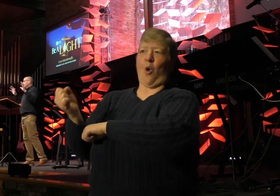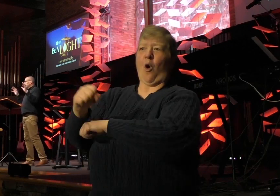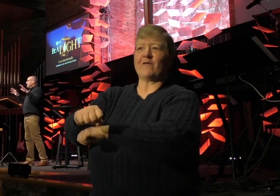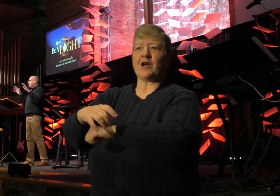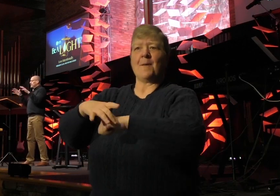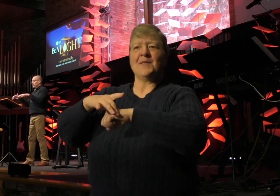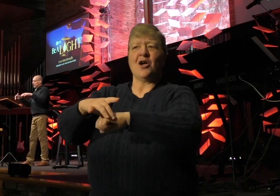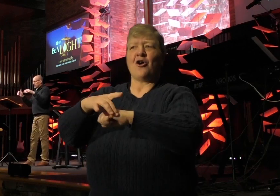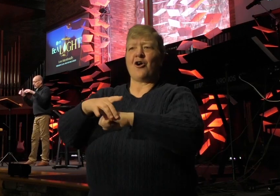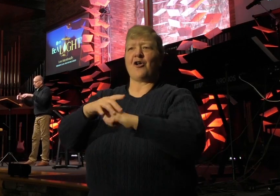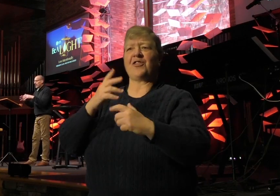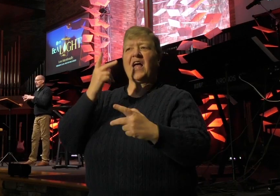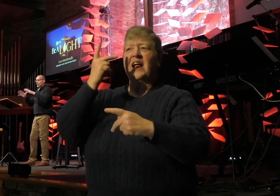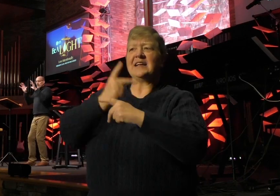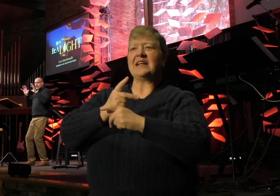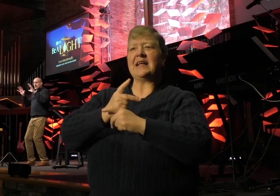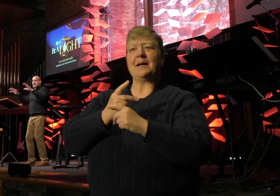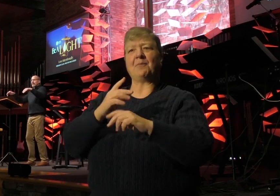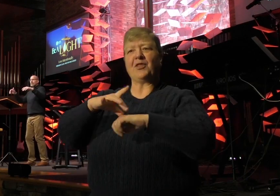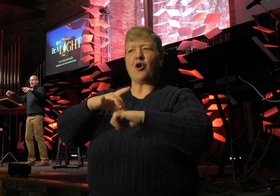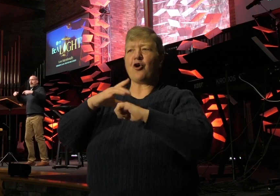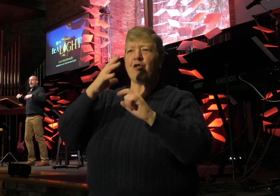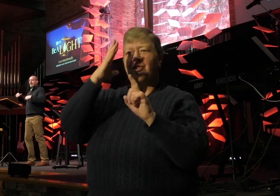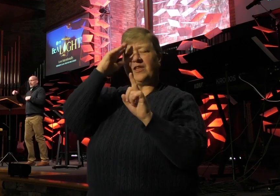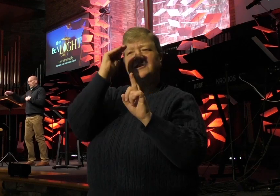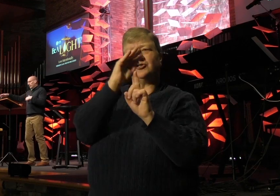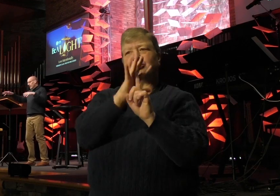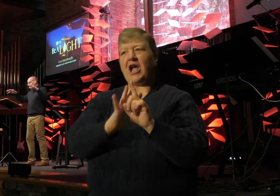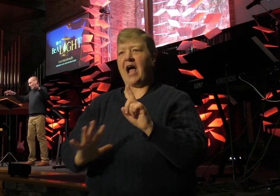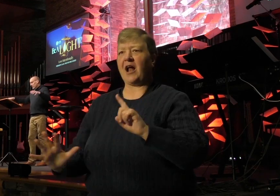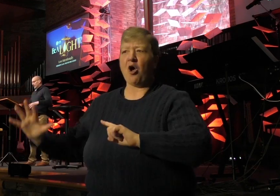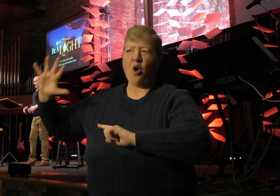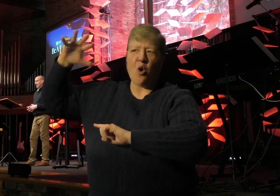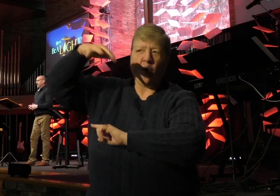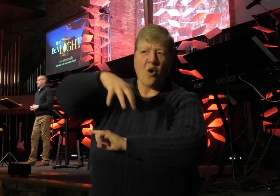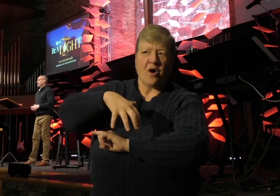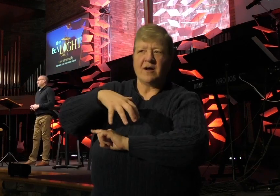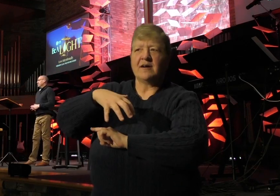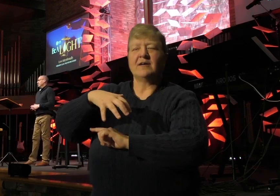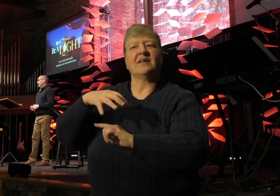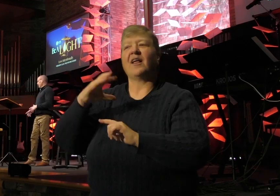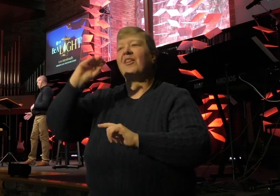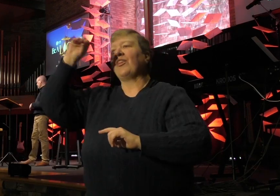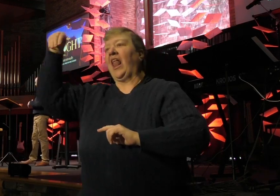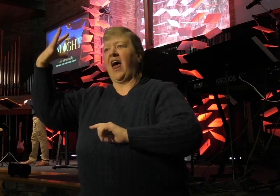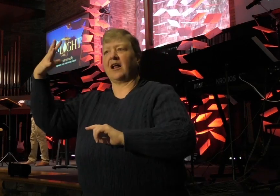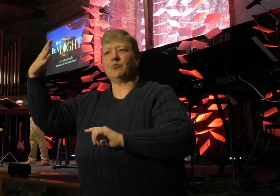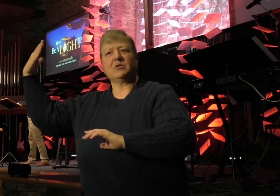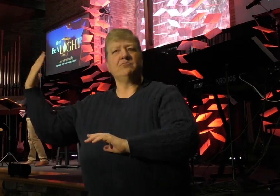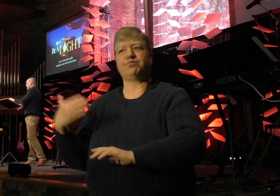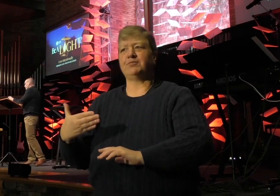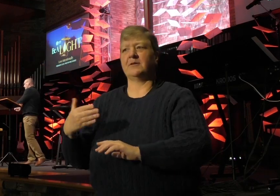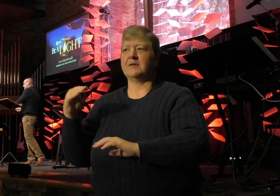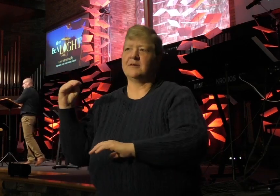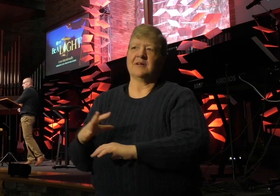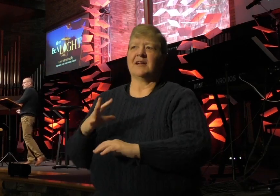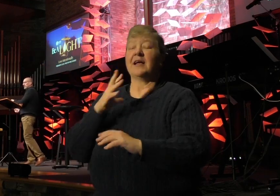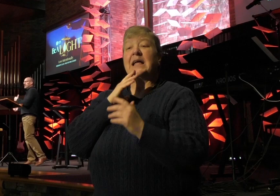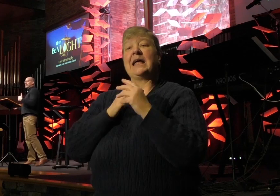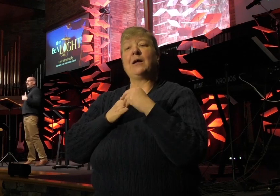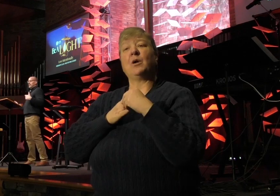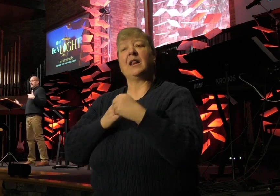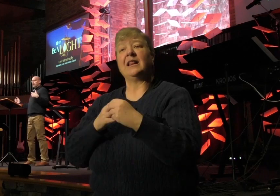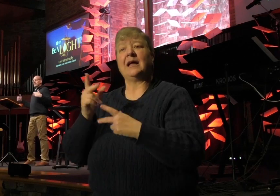earth and keep the earth in shadow, the light of God would break through and it would come. He would lead his people out of bondage